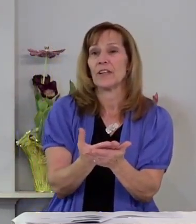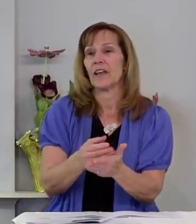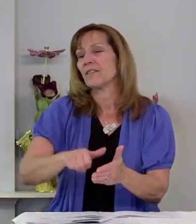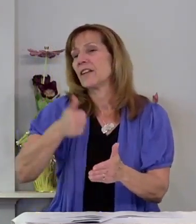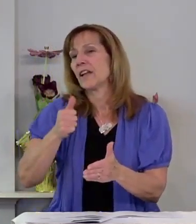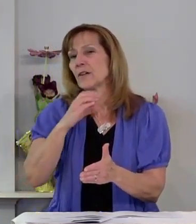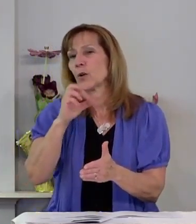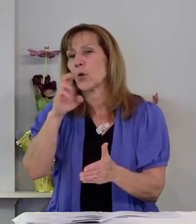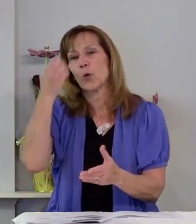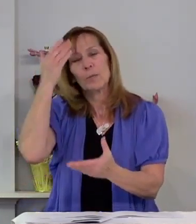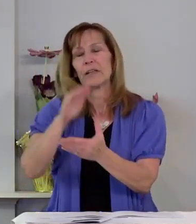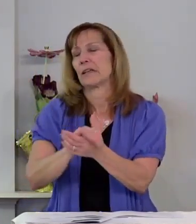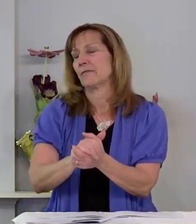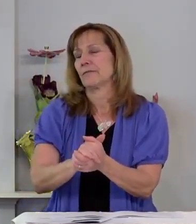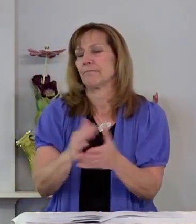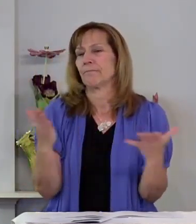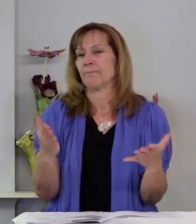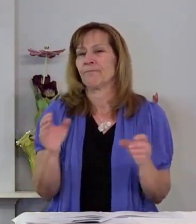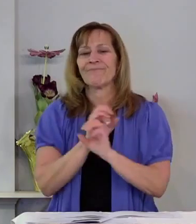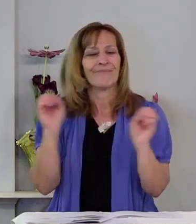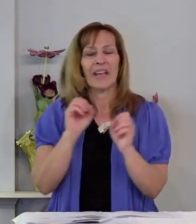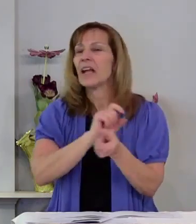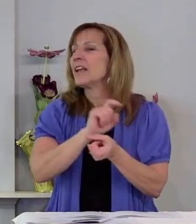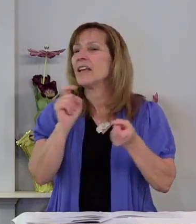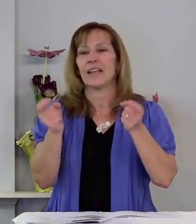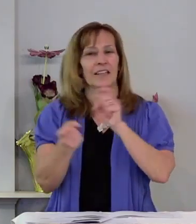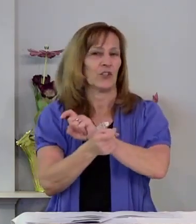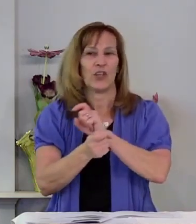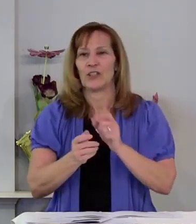belief. But nothing changes.